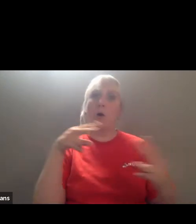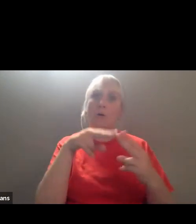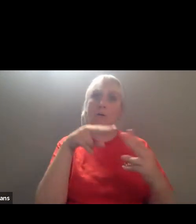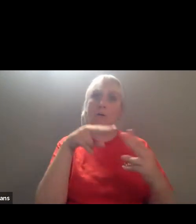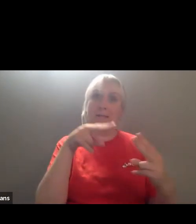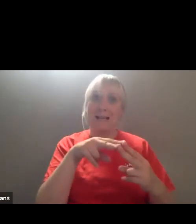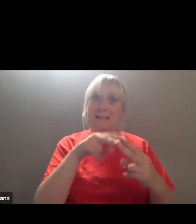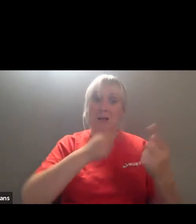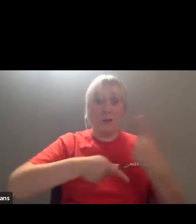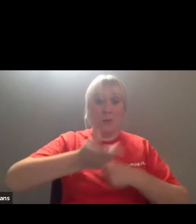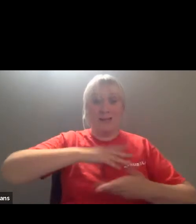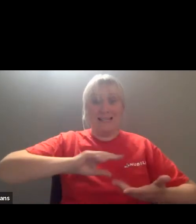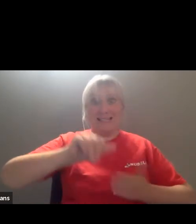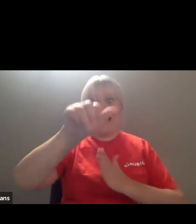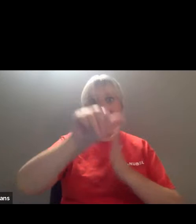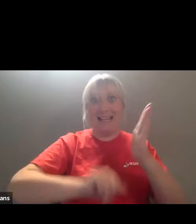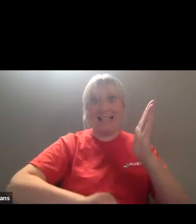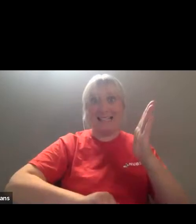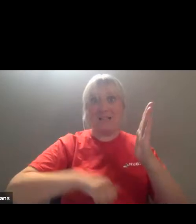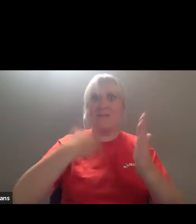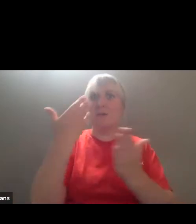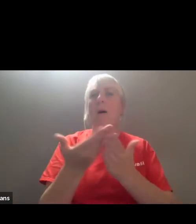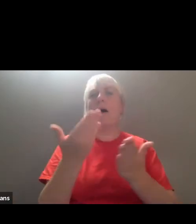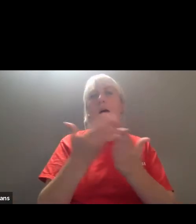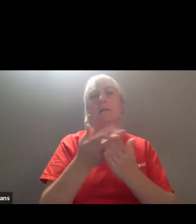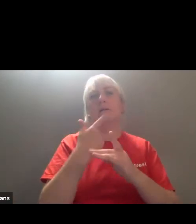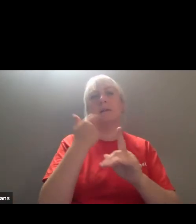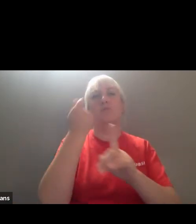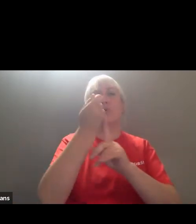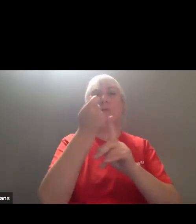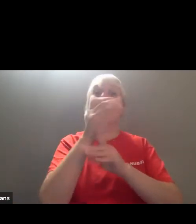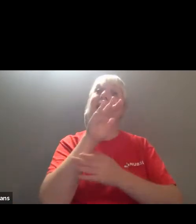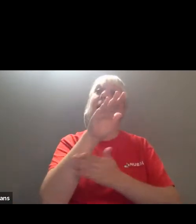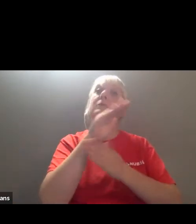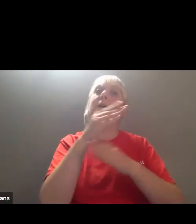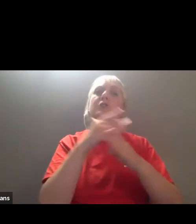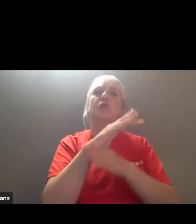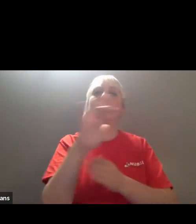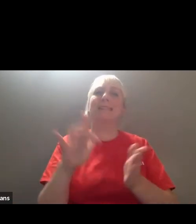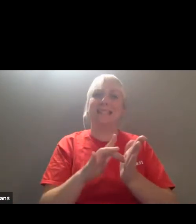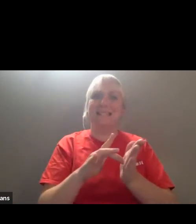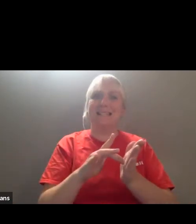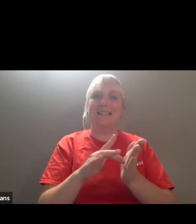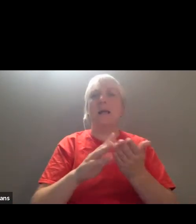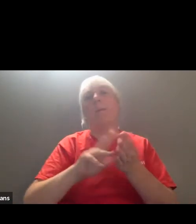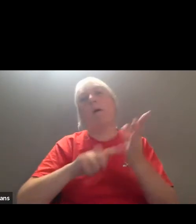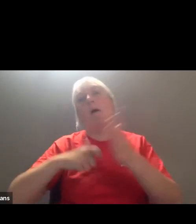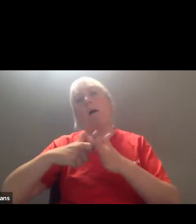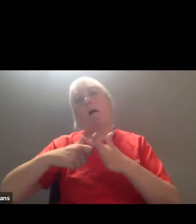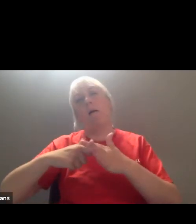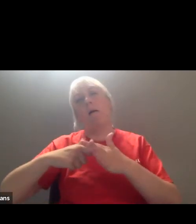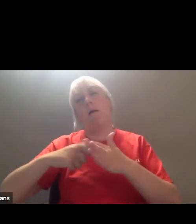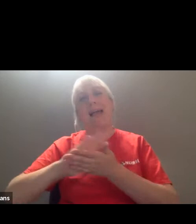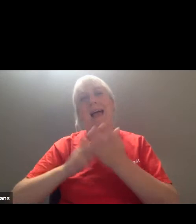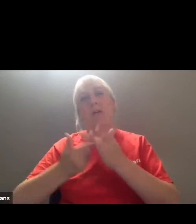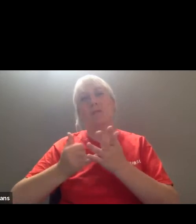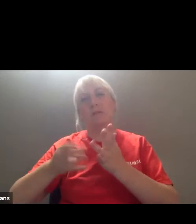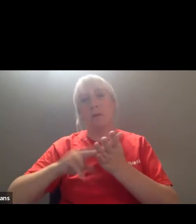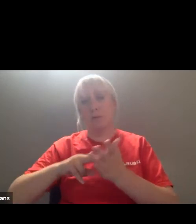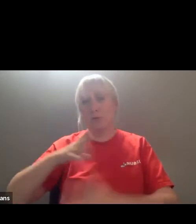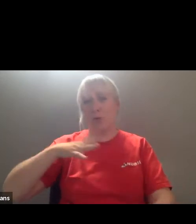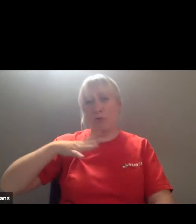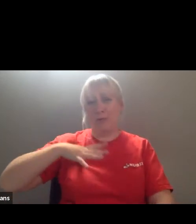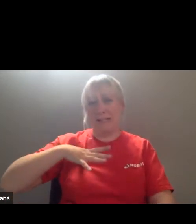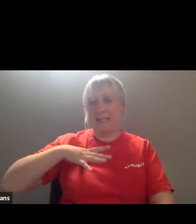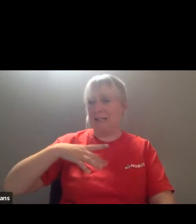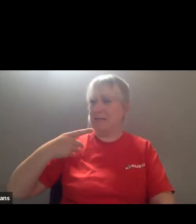ready to go, and we should call a day of action with protests outside job centres like Mark Harrison was talking about earlier. We can have demands for